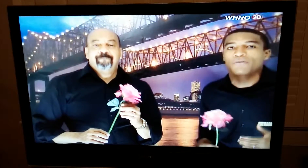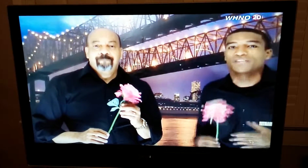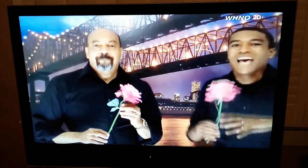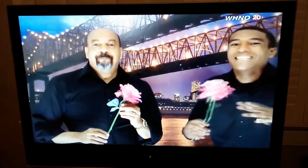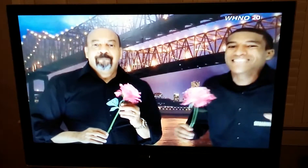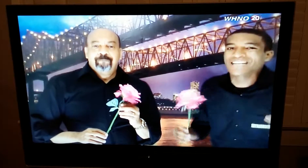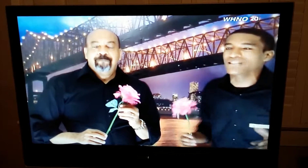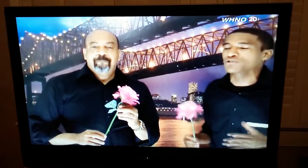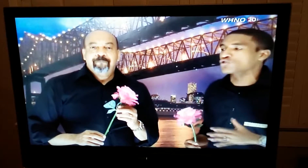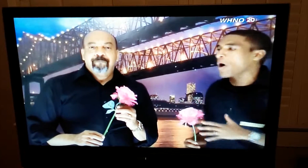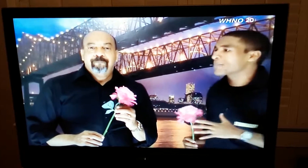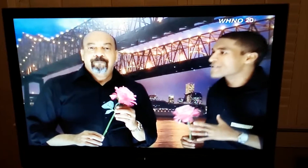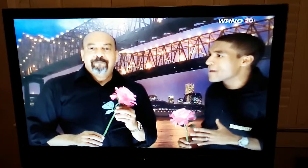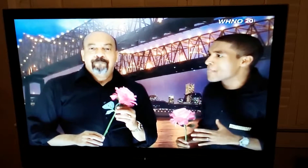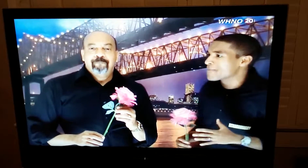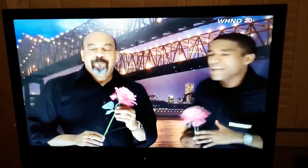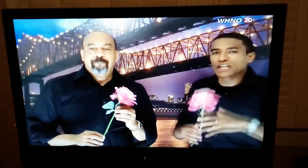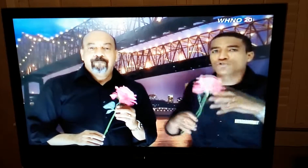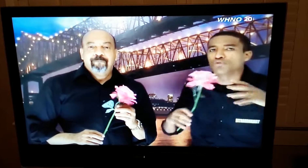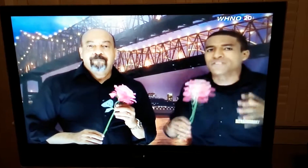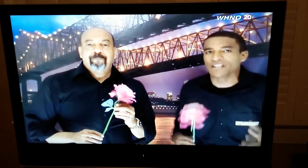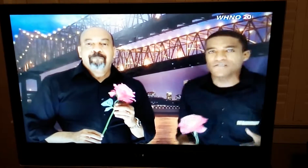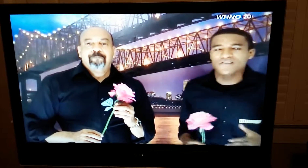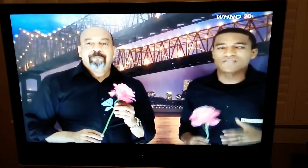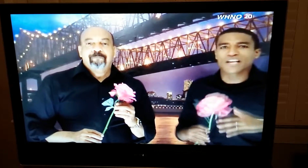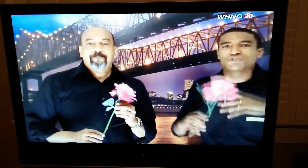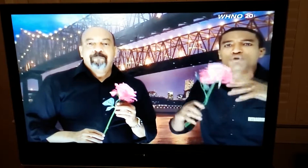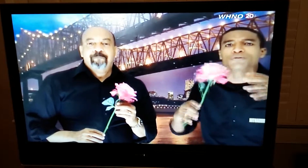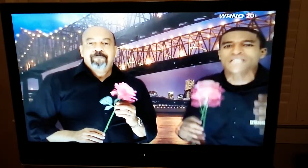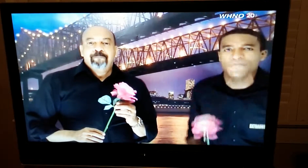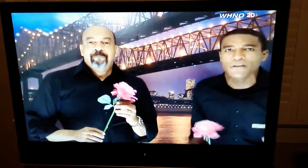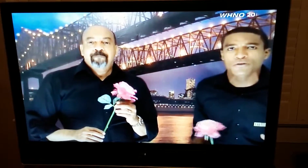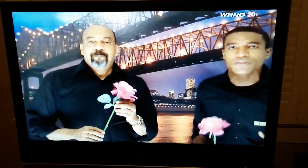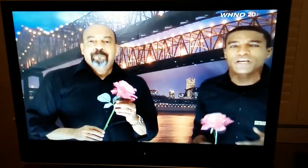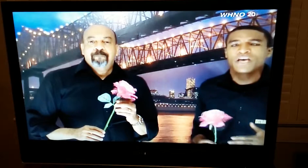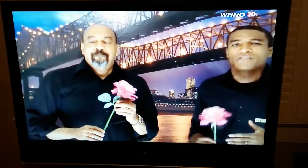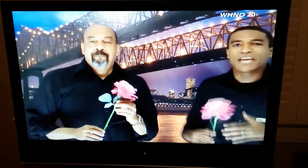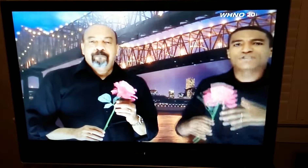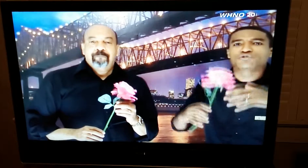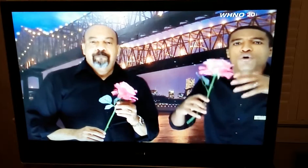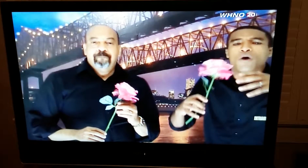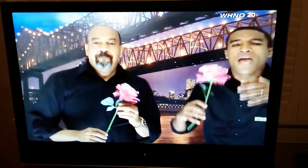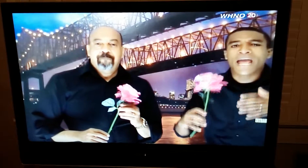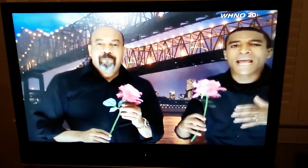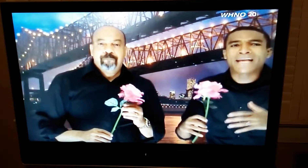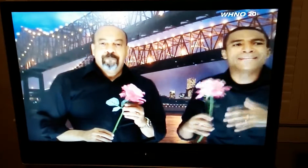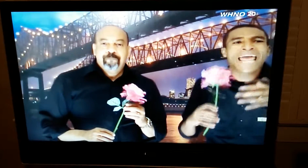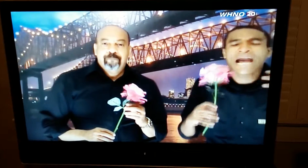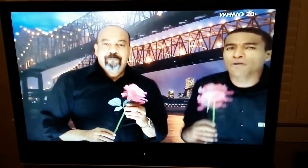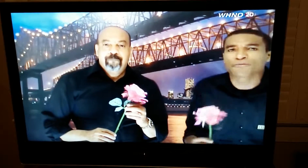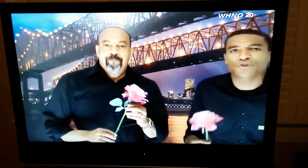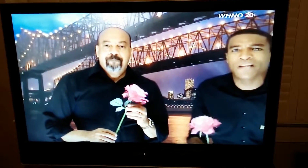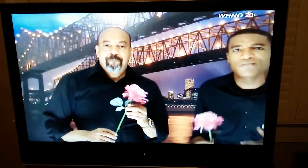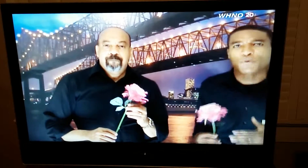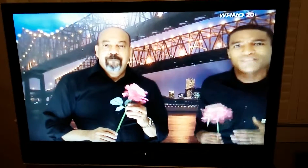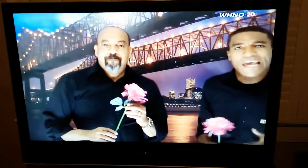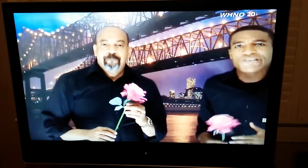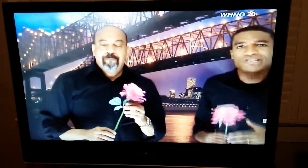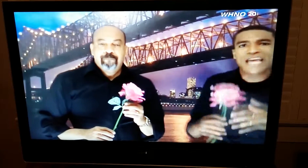themselves, nothing stops them. There is no distance, there is no difficulty, there is no lack of transportation, there